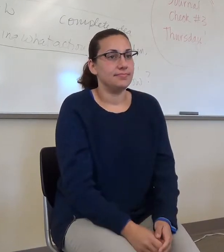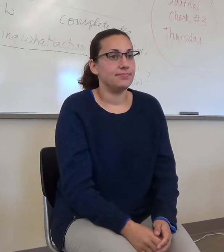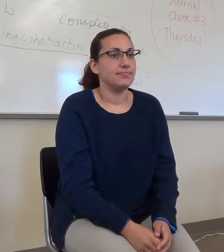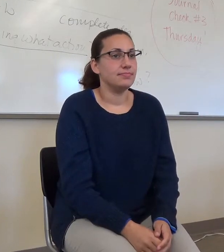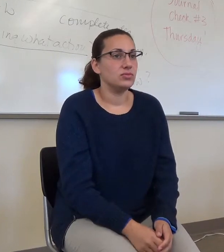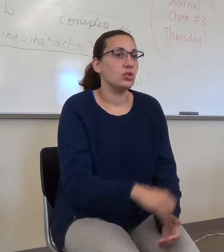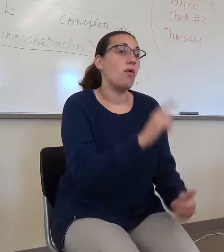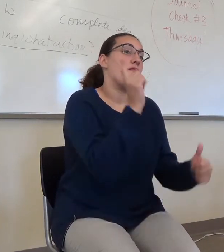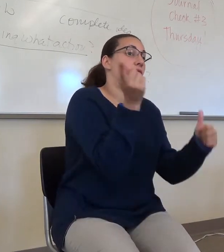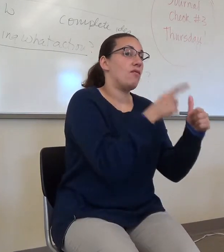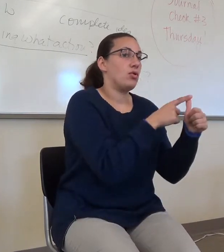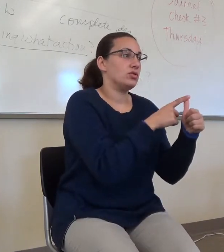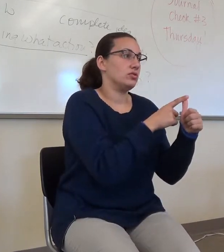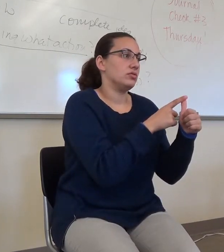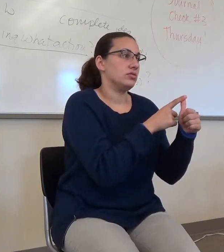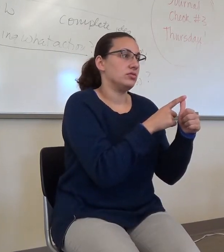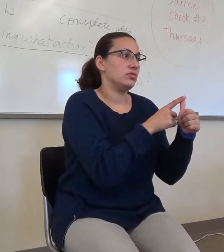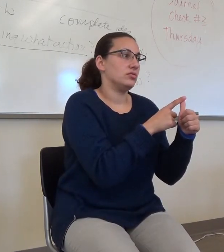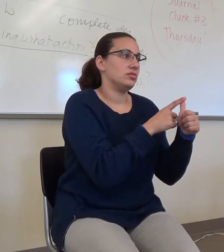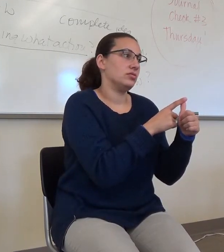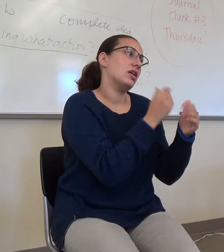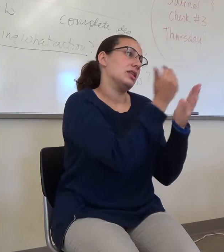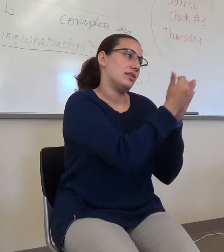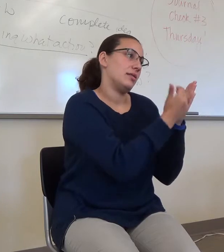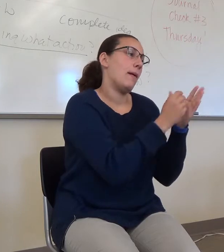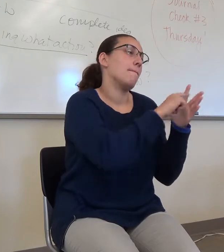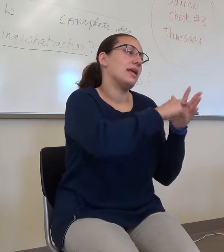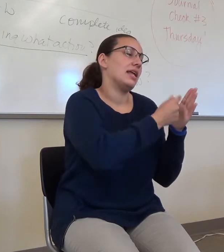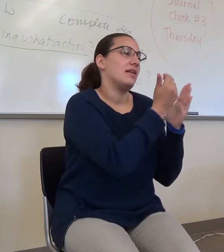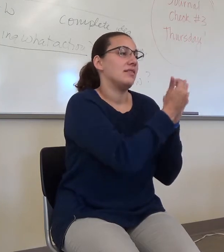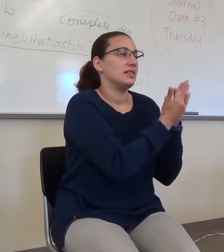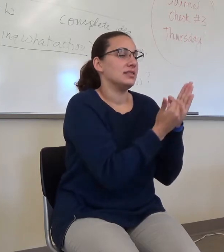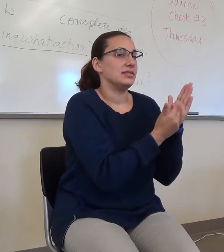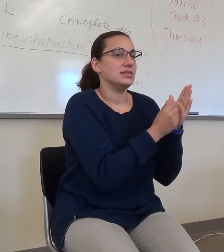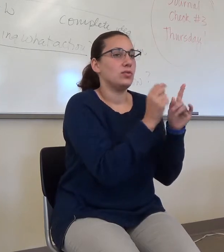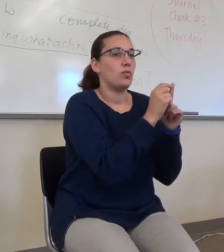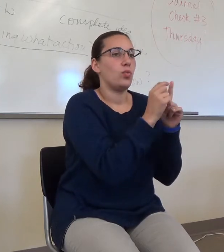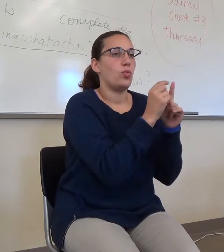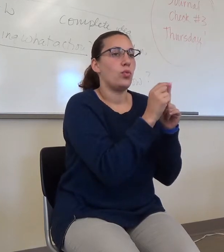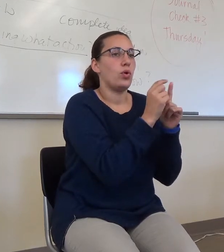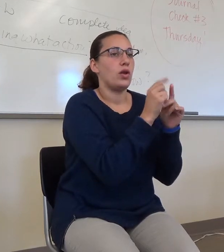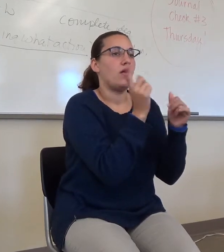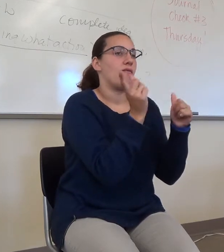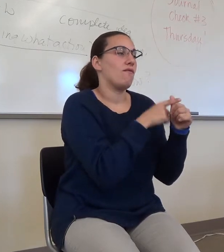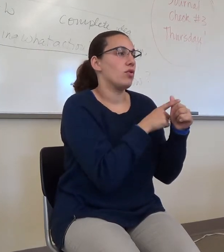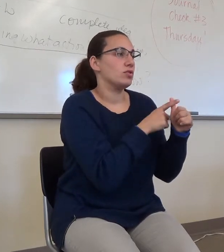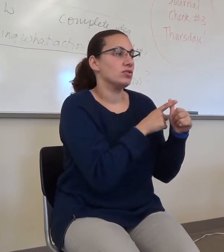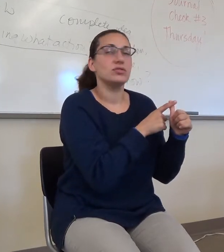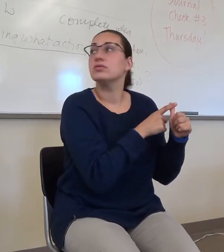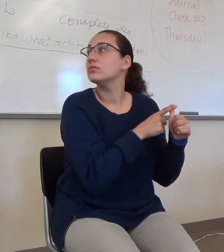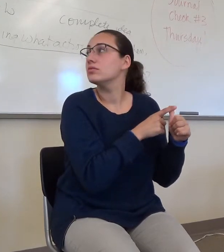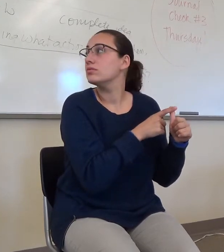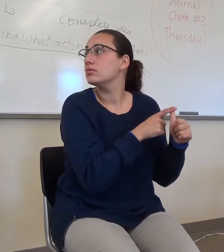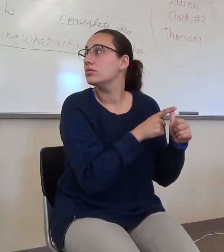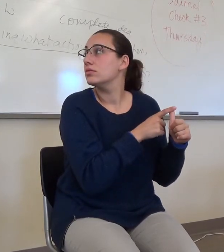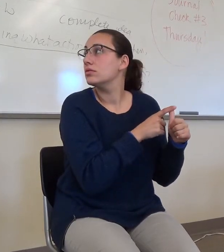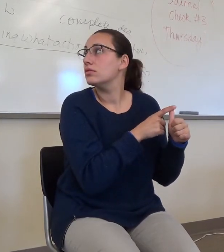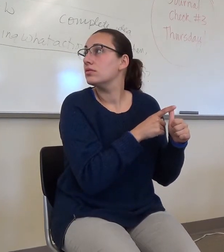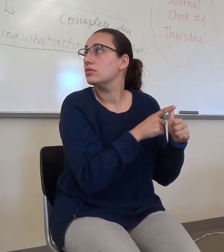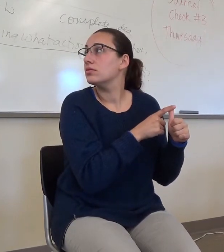Okay, so that's the list. What's this part? It stopped listing states and